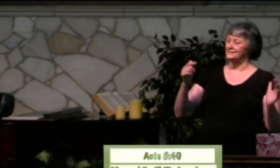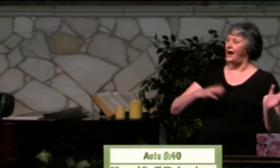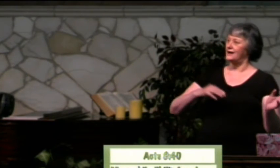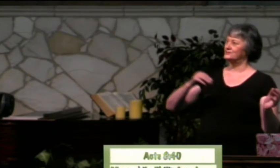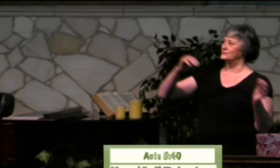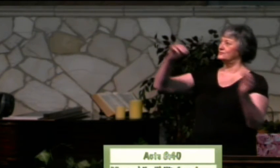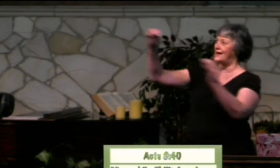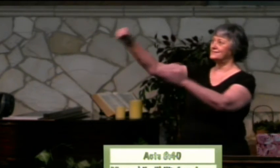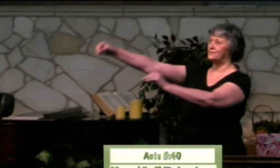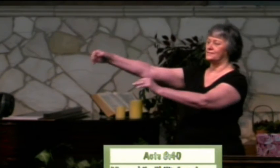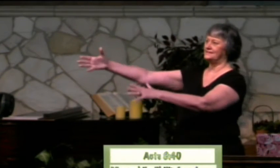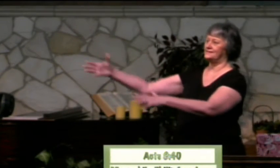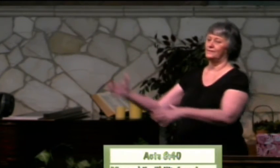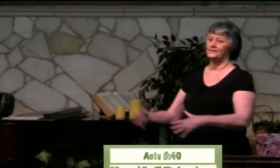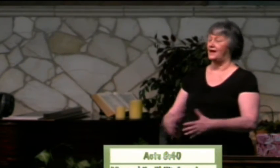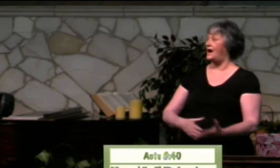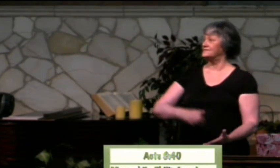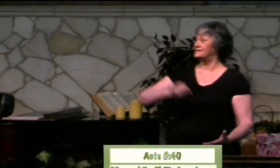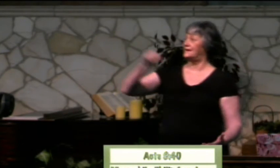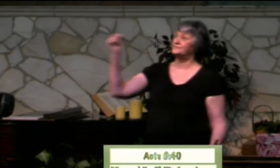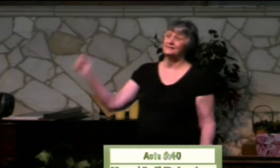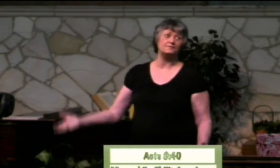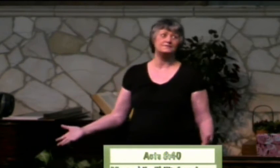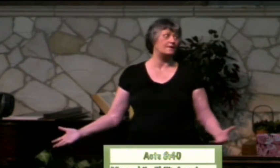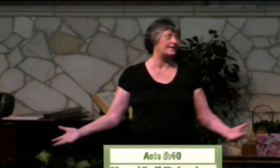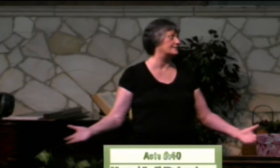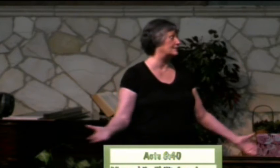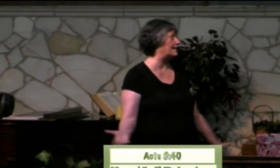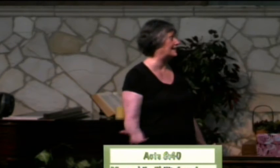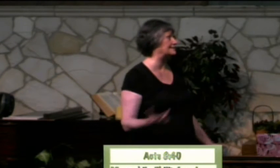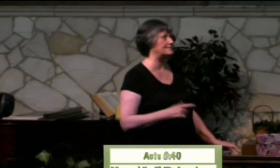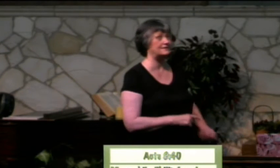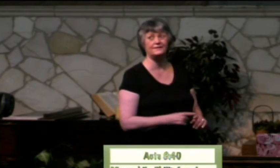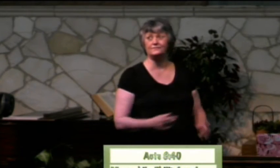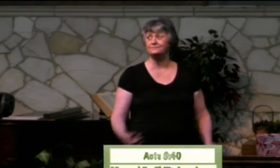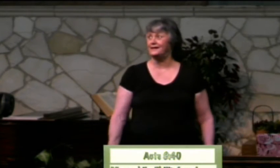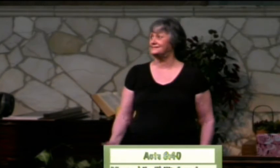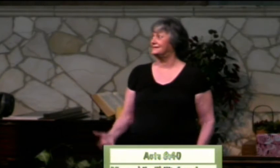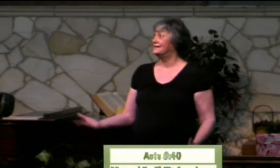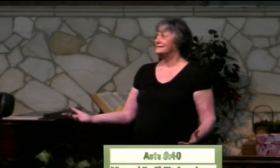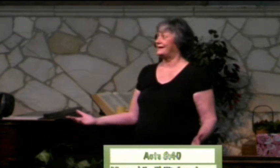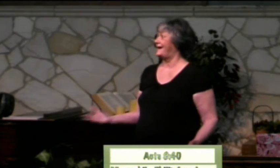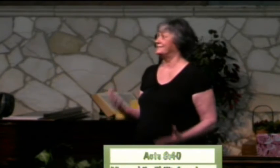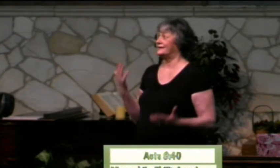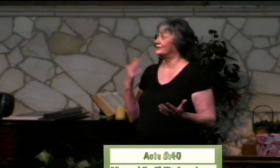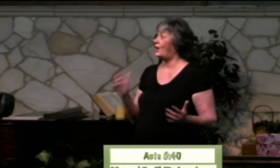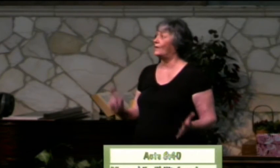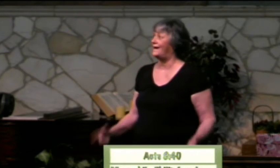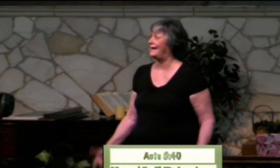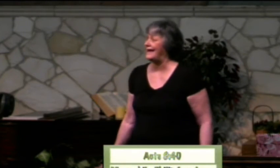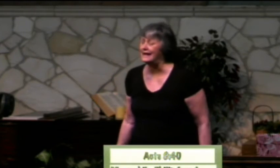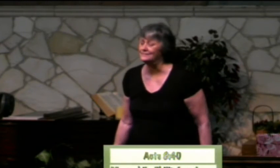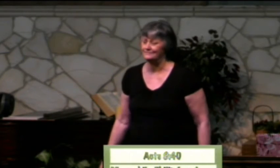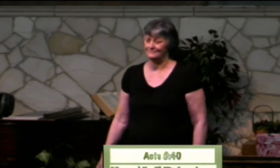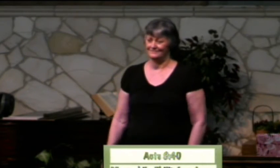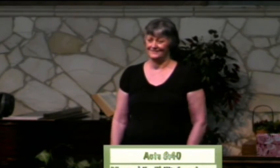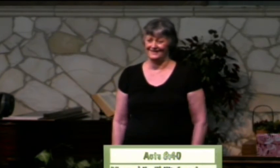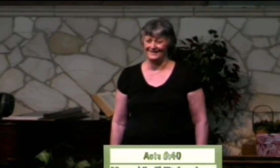God to transport me somewhere, and all of a sudden I'm transported somewhere, and I look around, and I'm in a different place. And it's like, how am I going to know where I am?